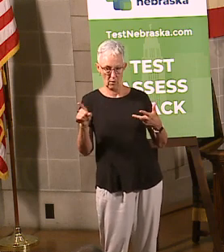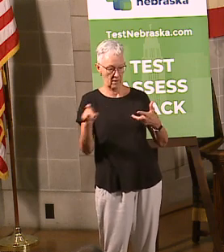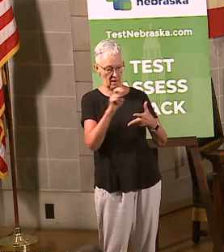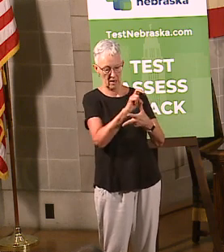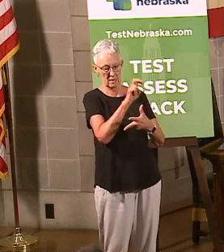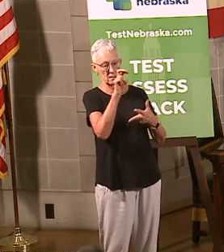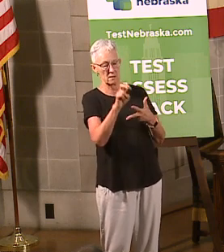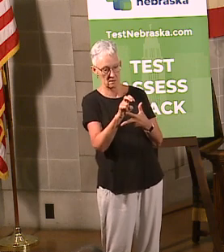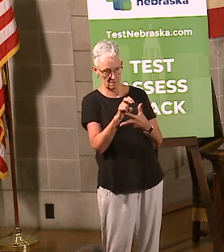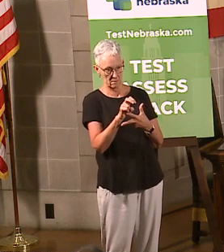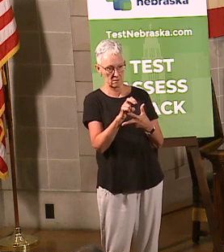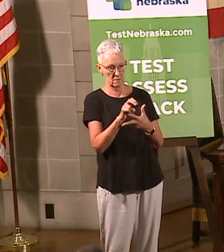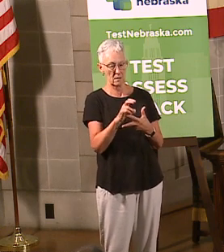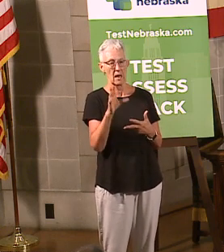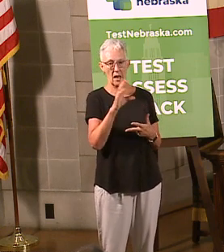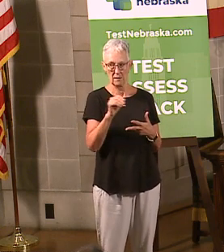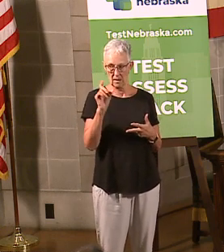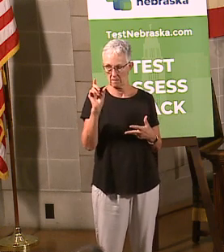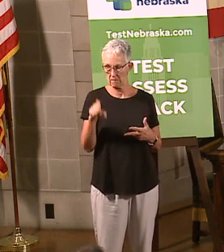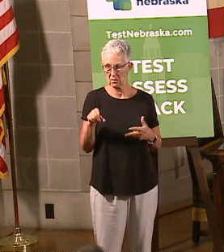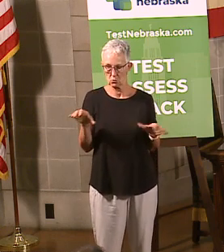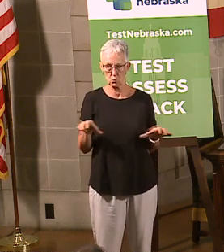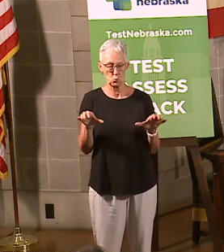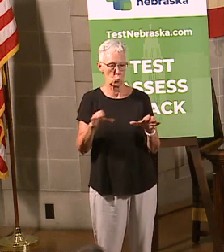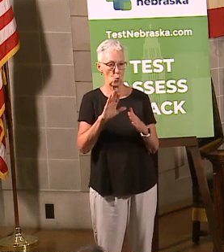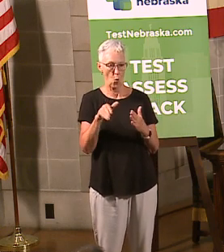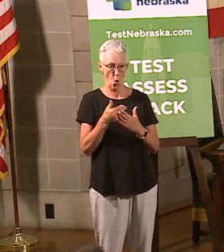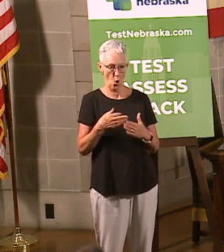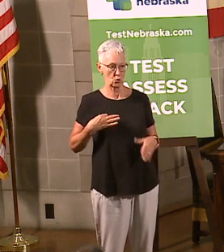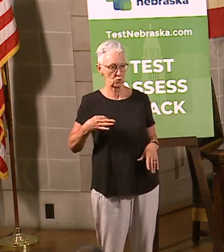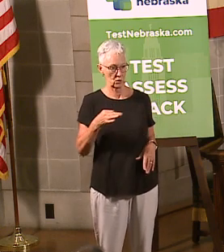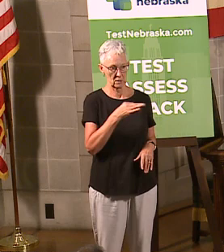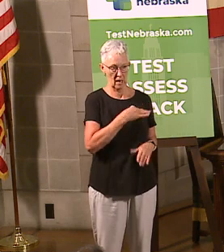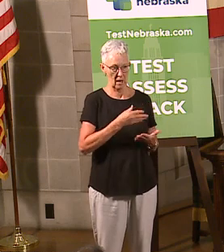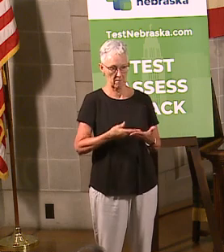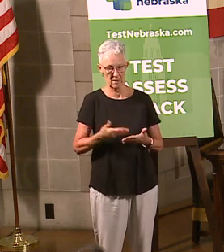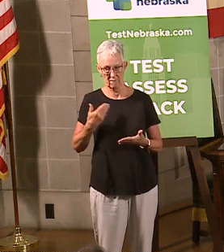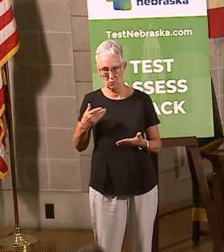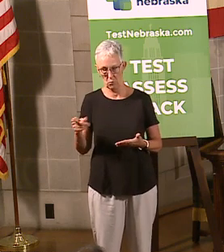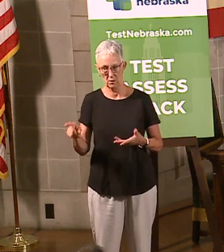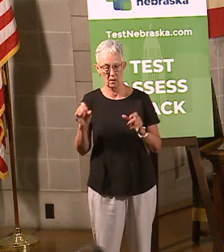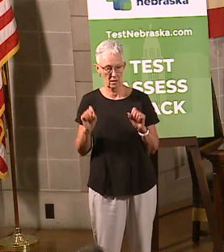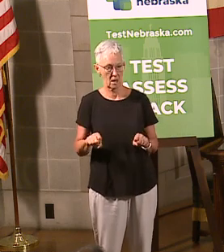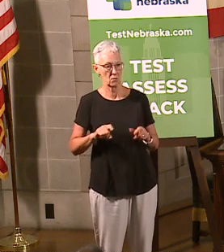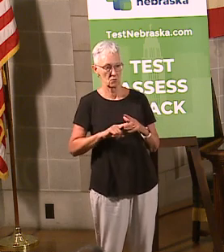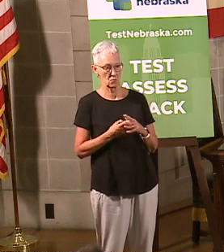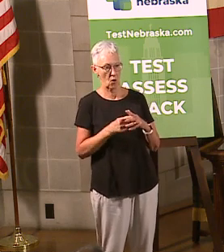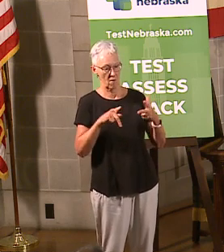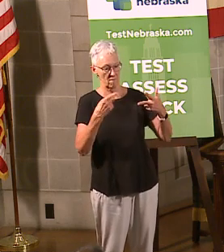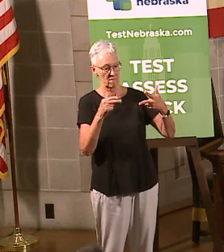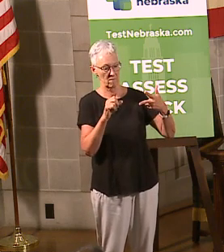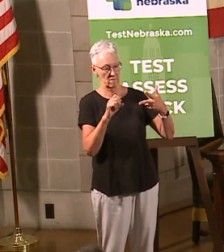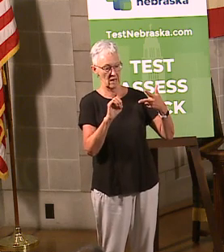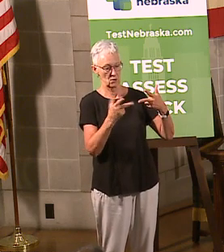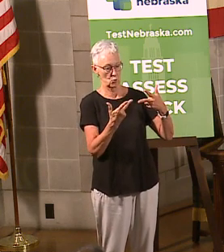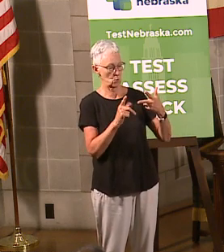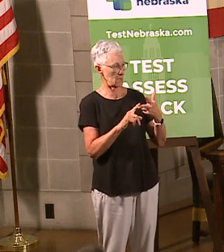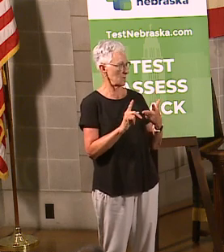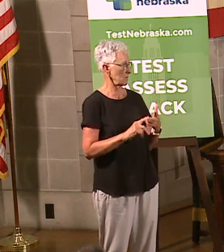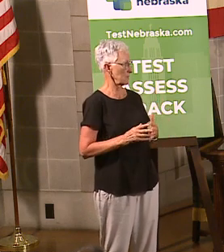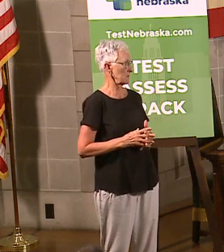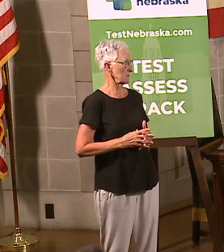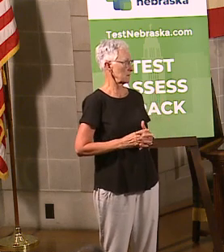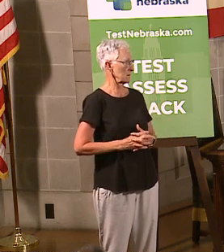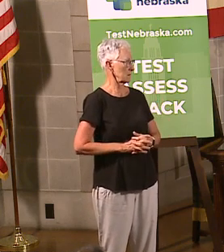facility staff must be completed before the facility can move to phase 3. However, we